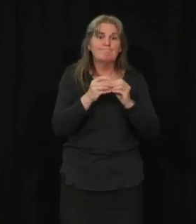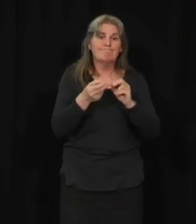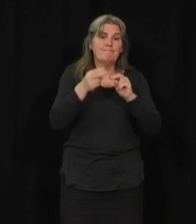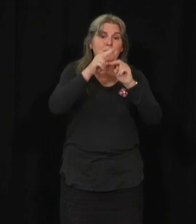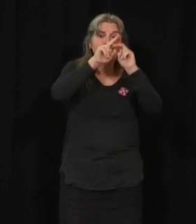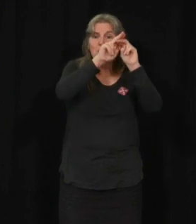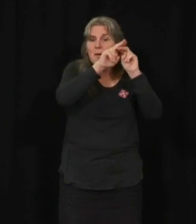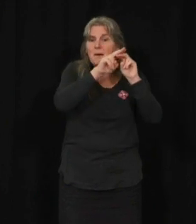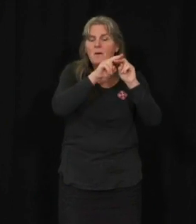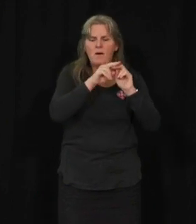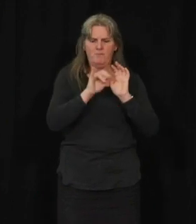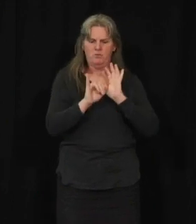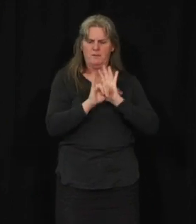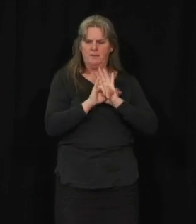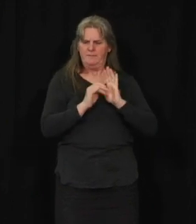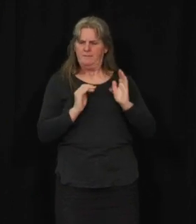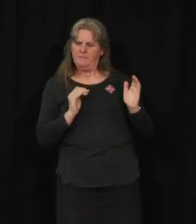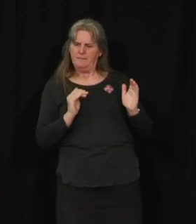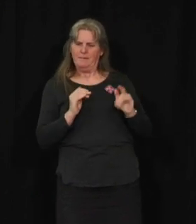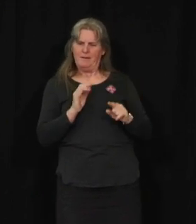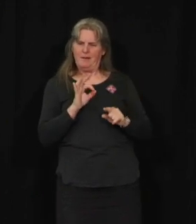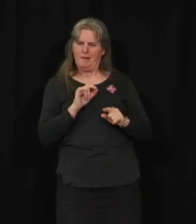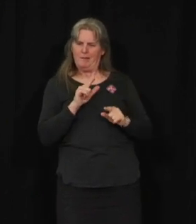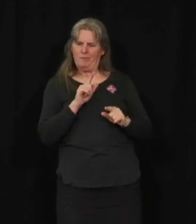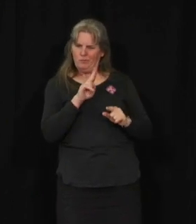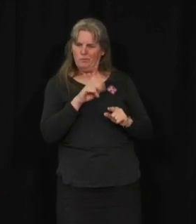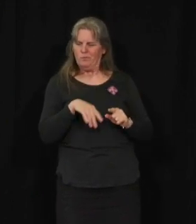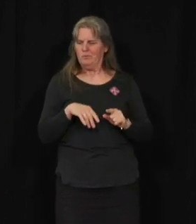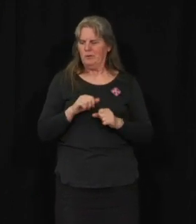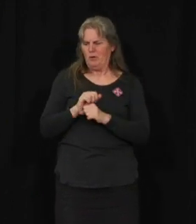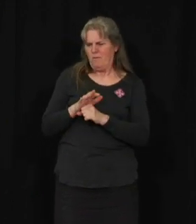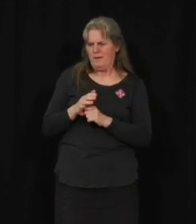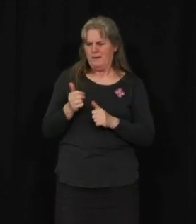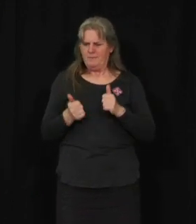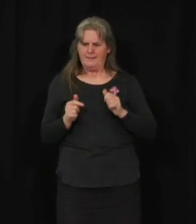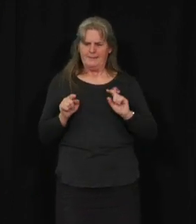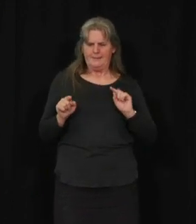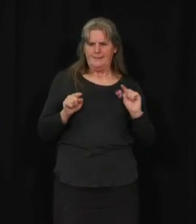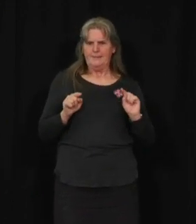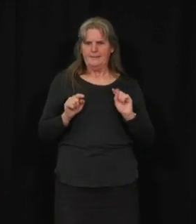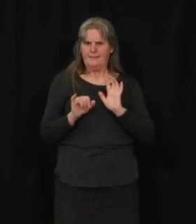need to distinguish between what's influenza and what's COVID.